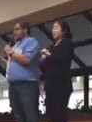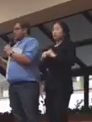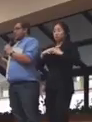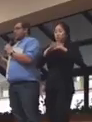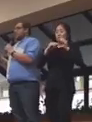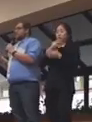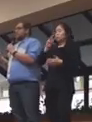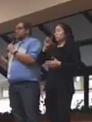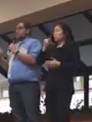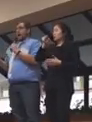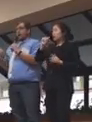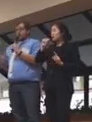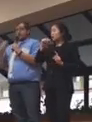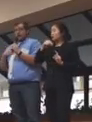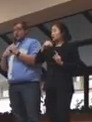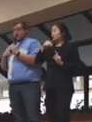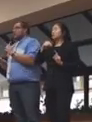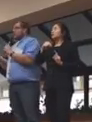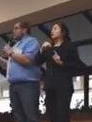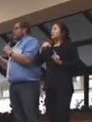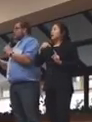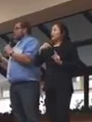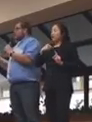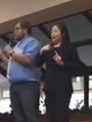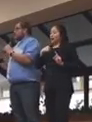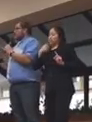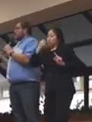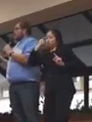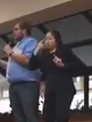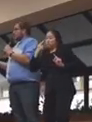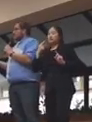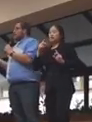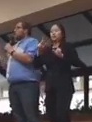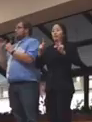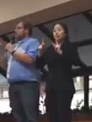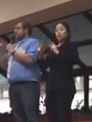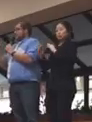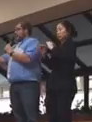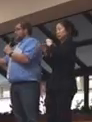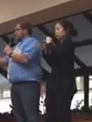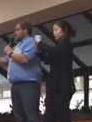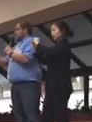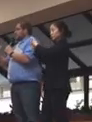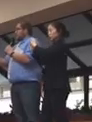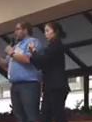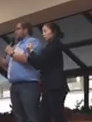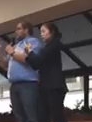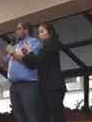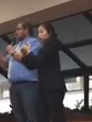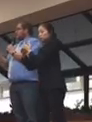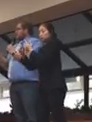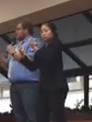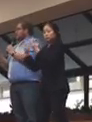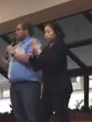is because there were, from my understanding, issues with people teaching workshops to the test, so that